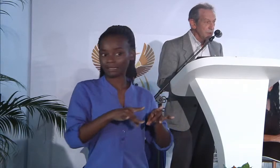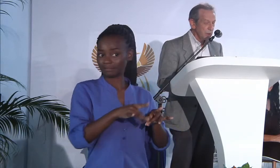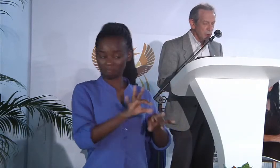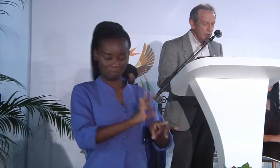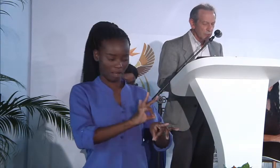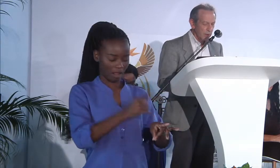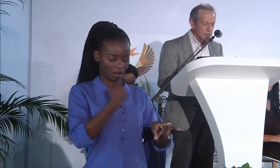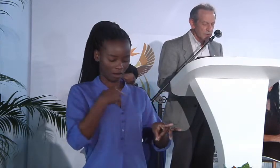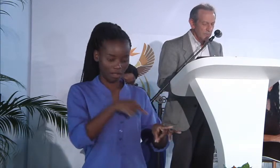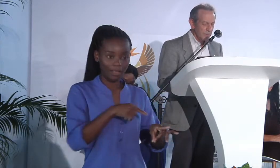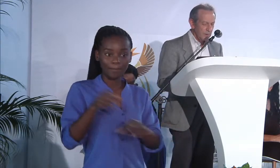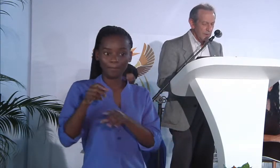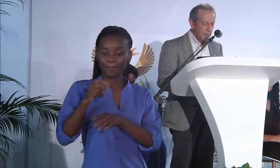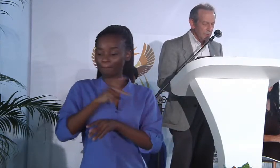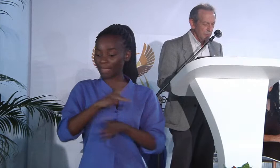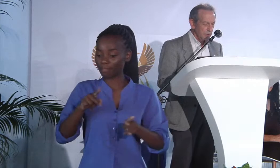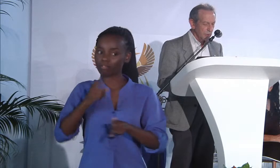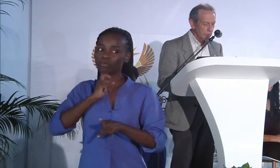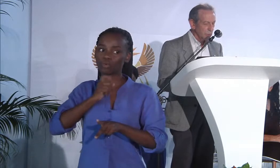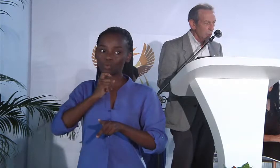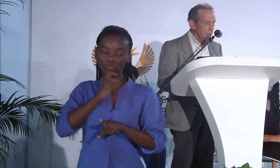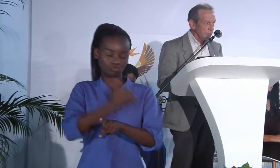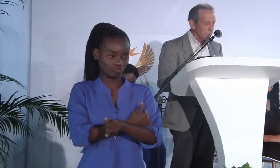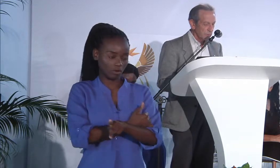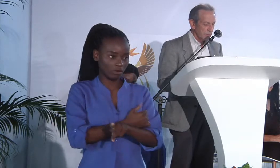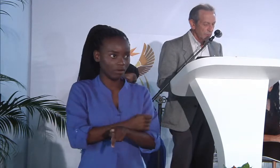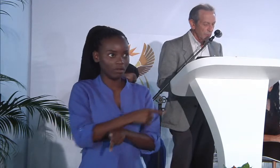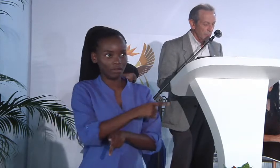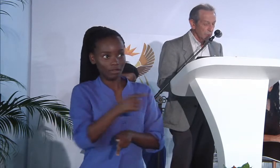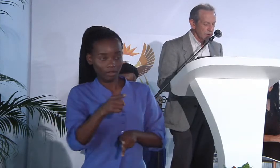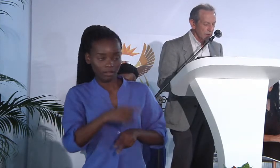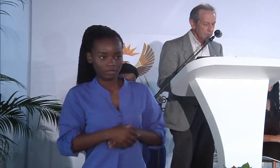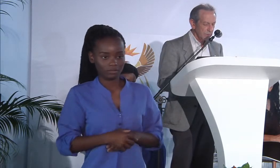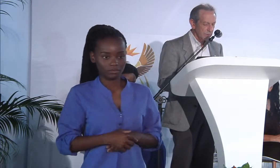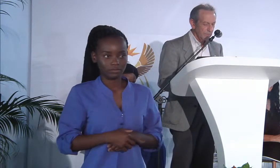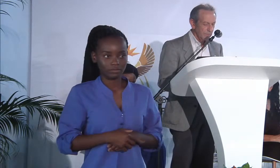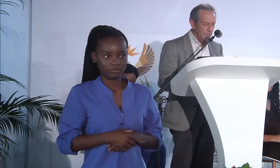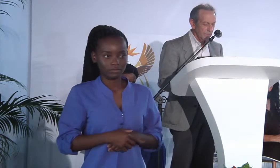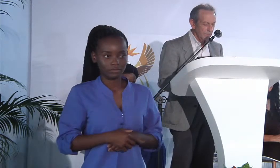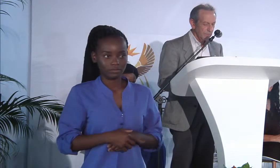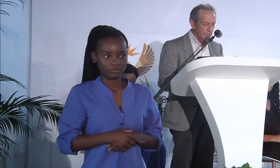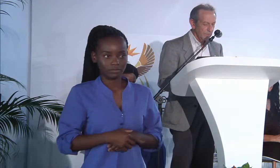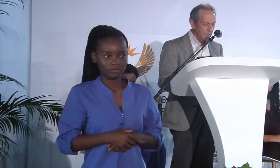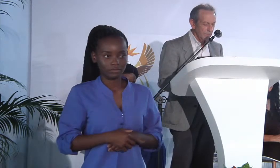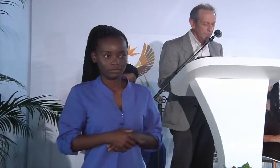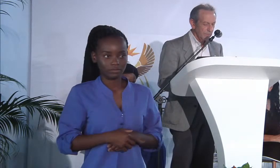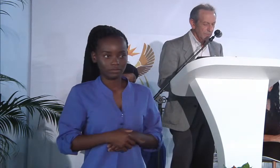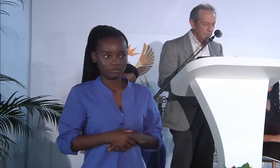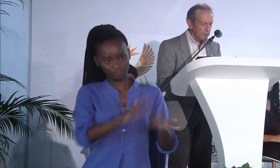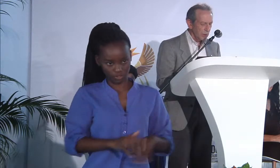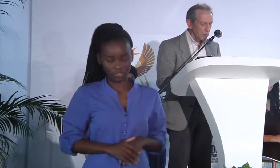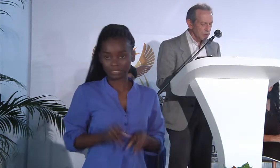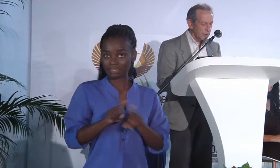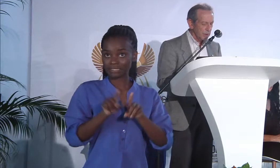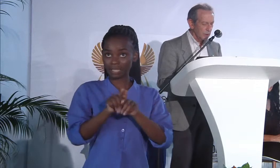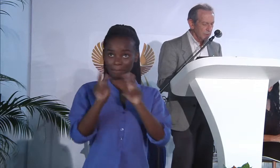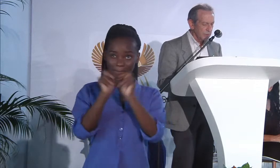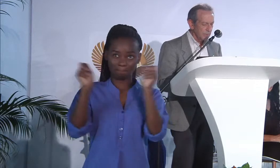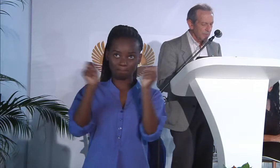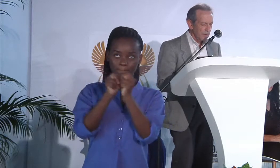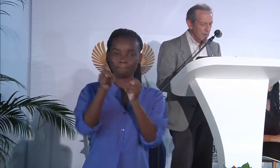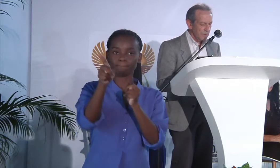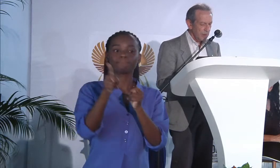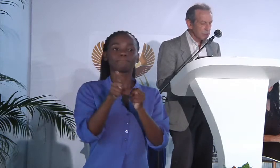use and inject drugs and who are the target audience were consulted, as well as international and local